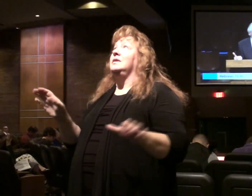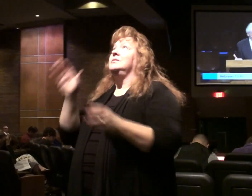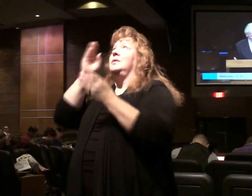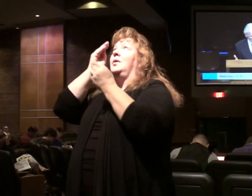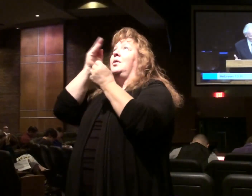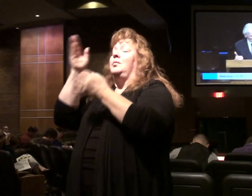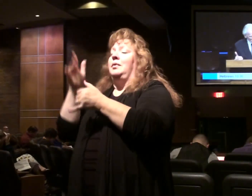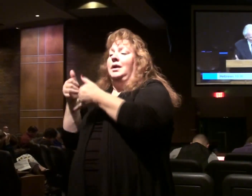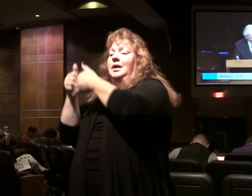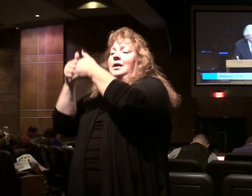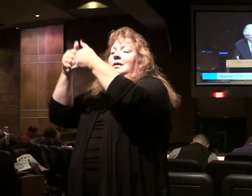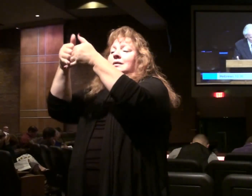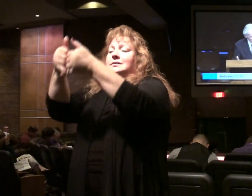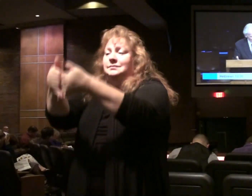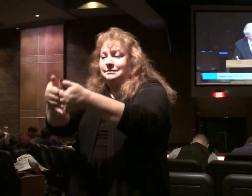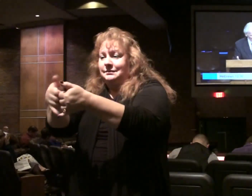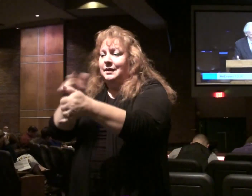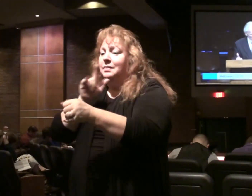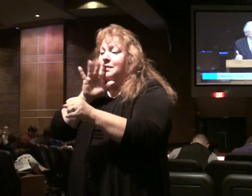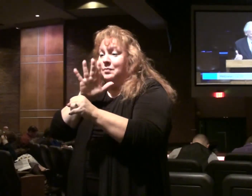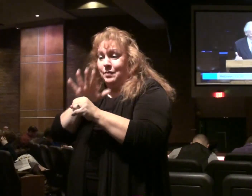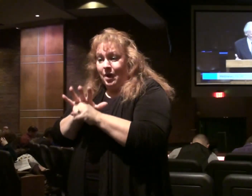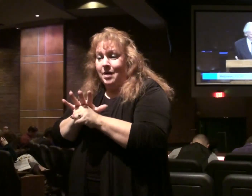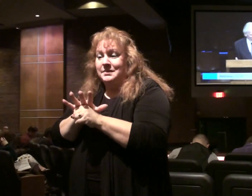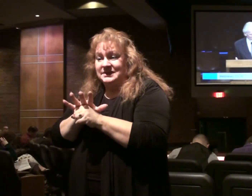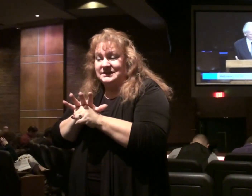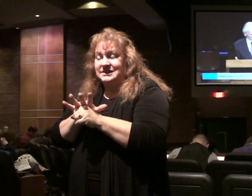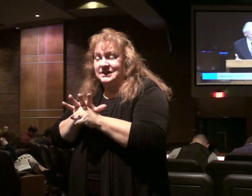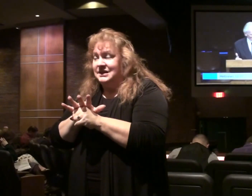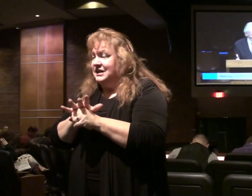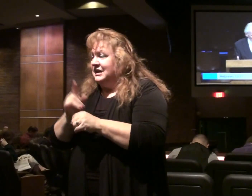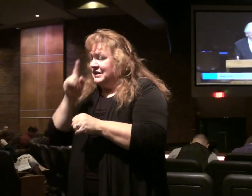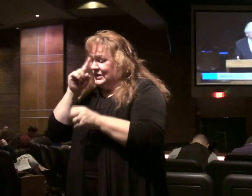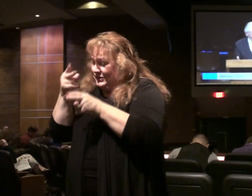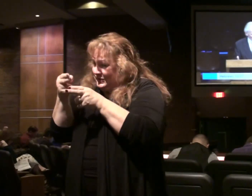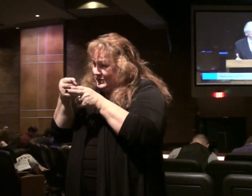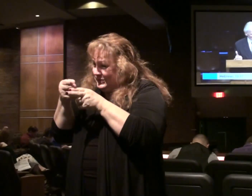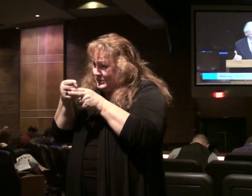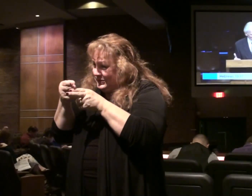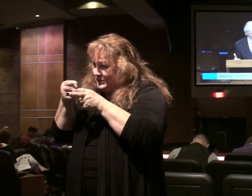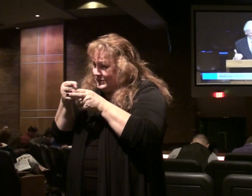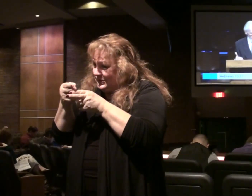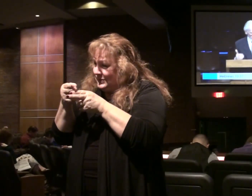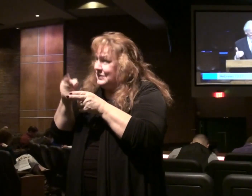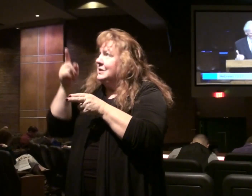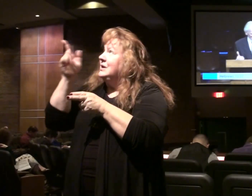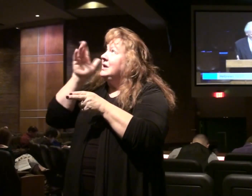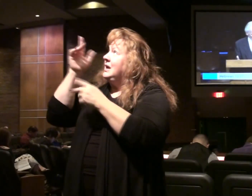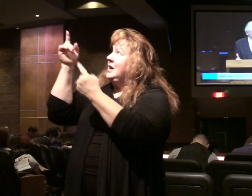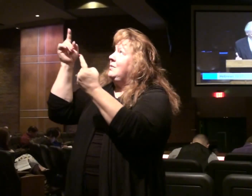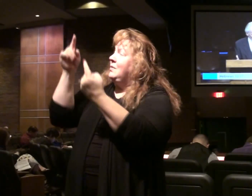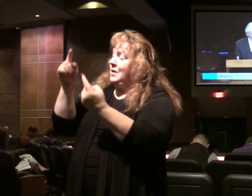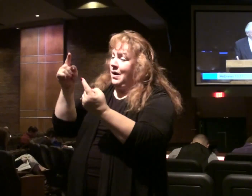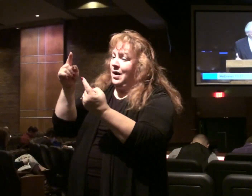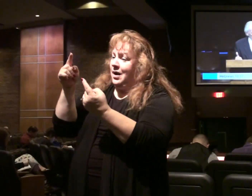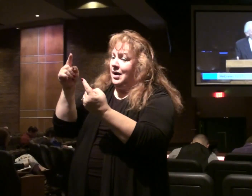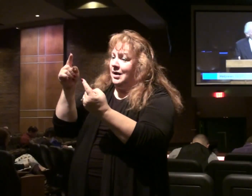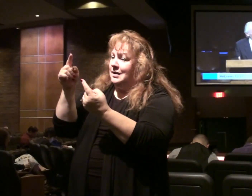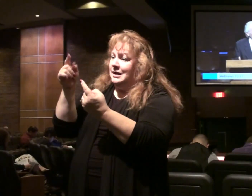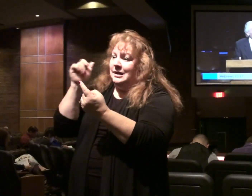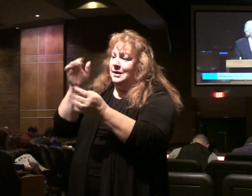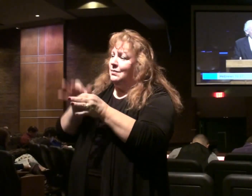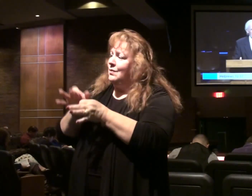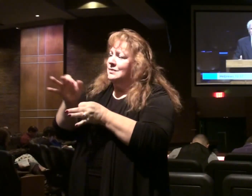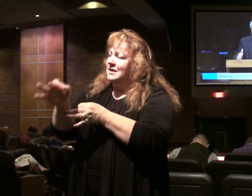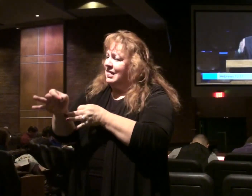may receive what was promised. For yet in a very little while, he who is coming will come and will not